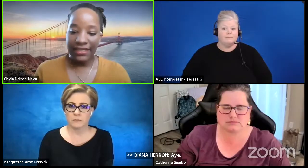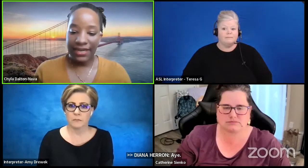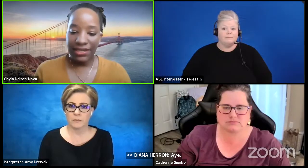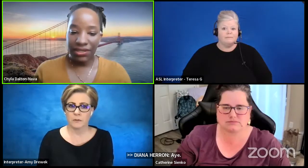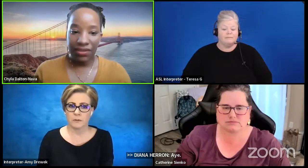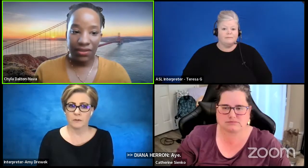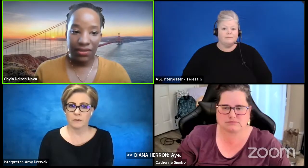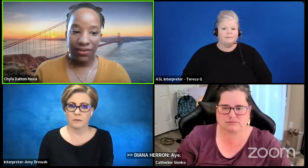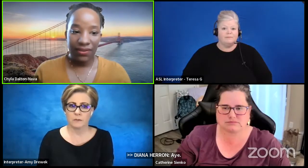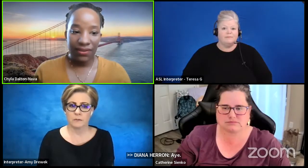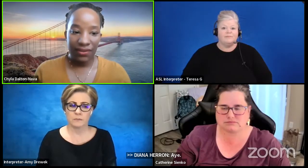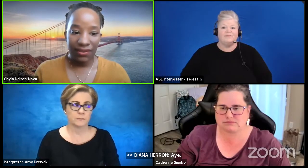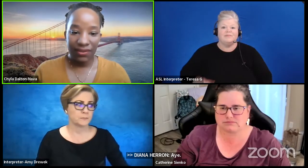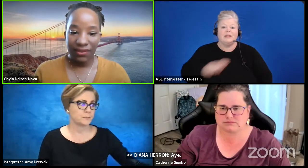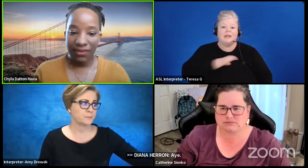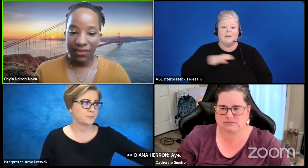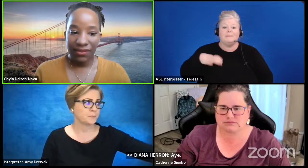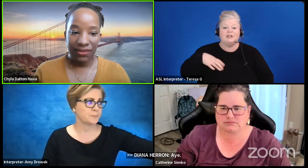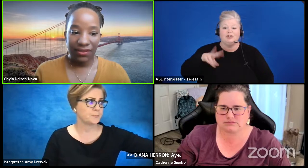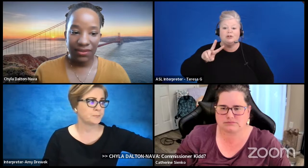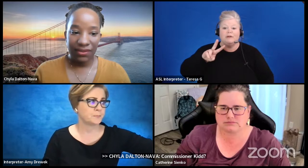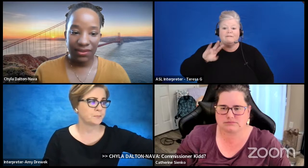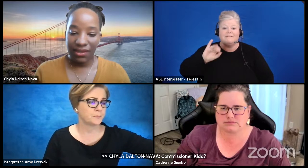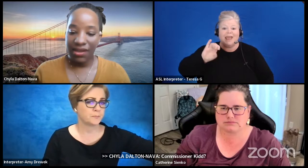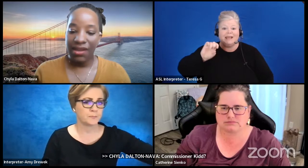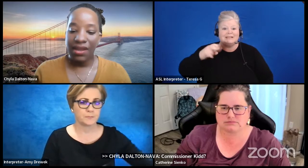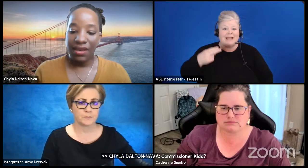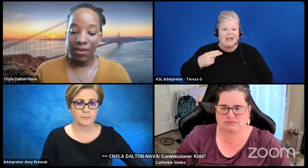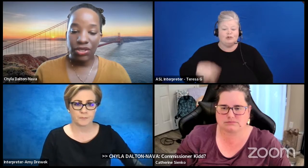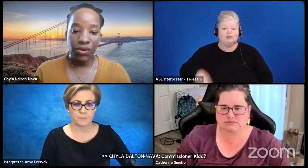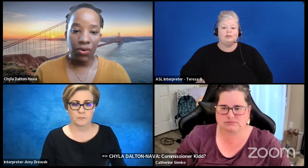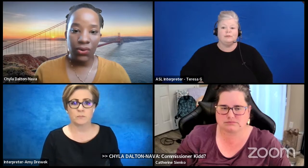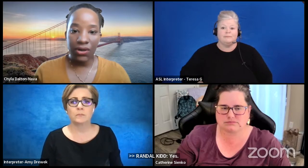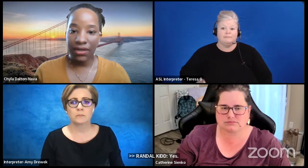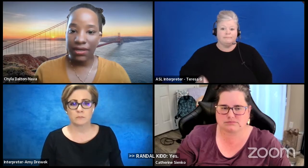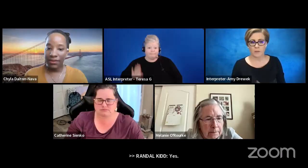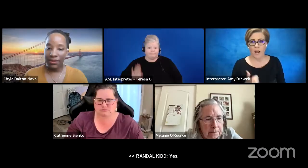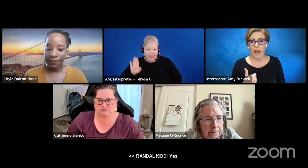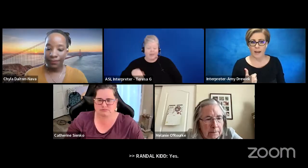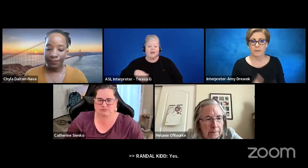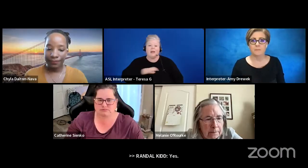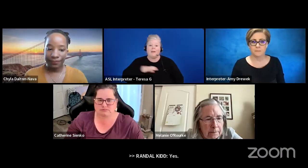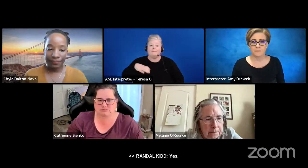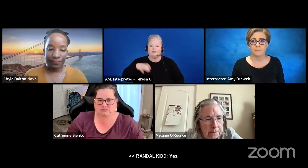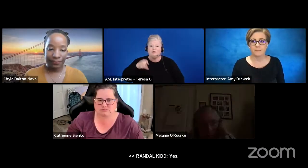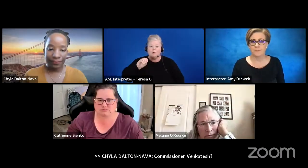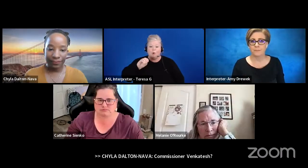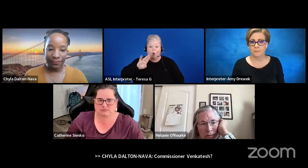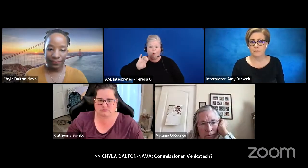Commissioner Venkatesh, Aye. Aye. Commissioner O'Rourke,